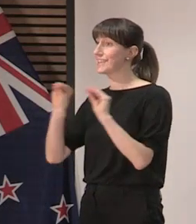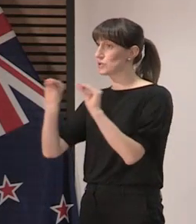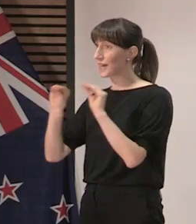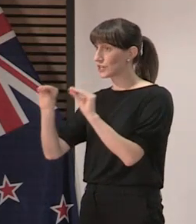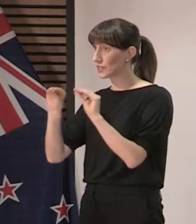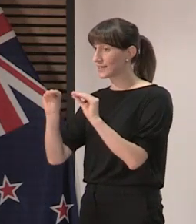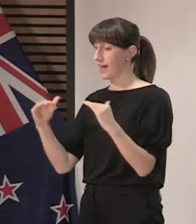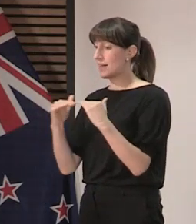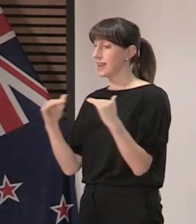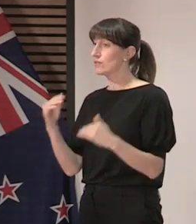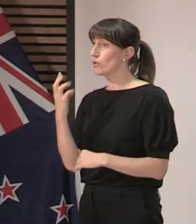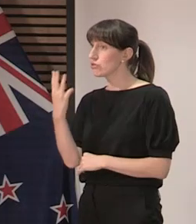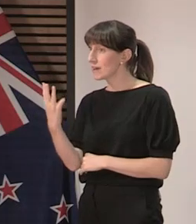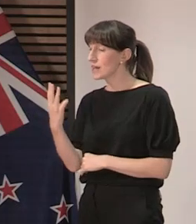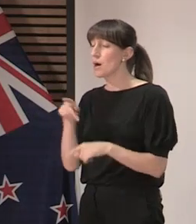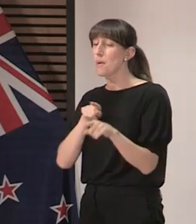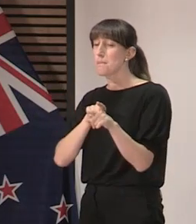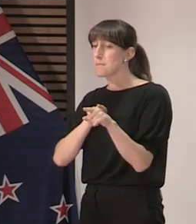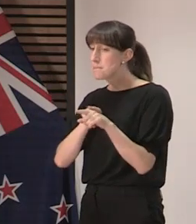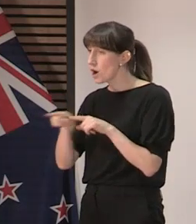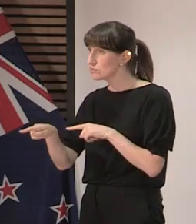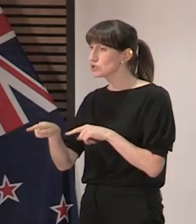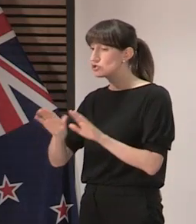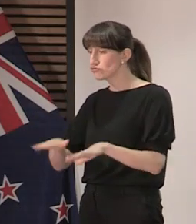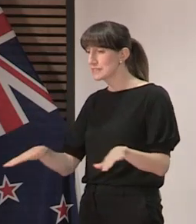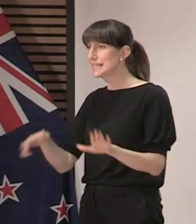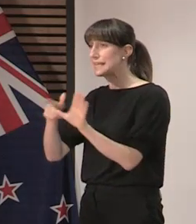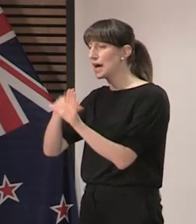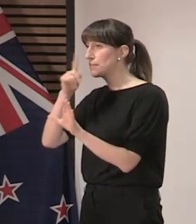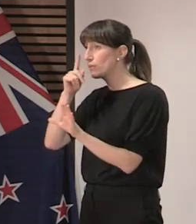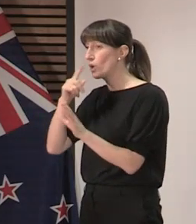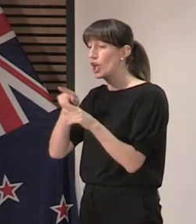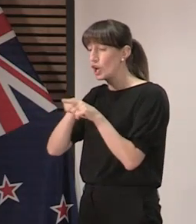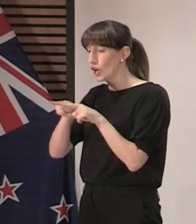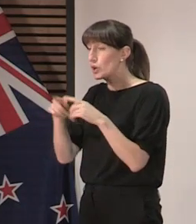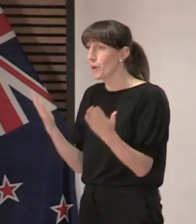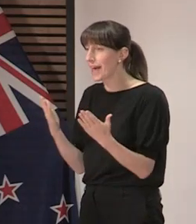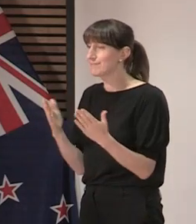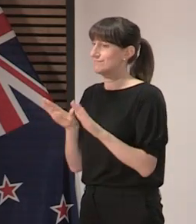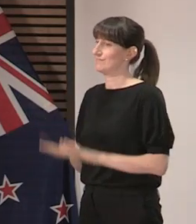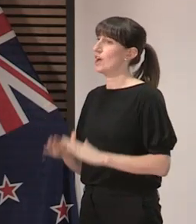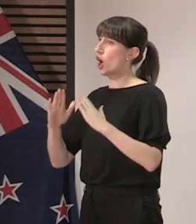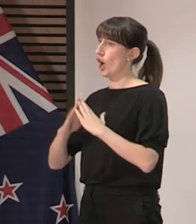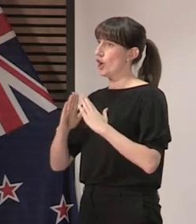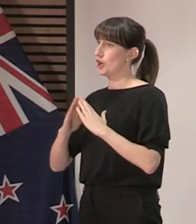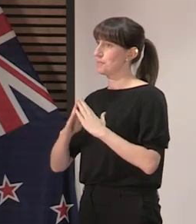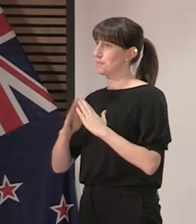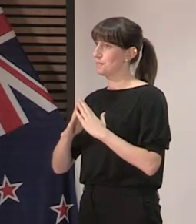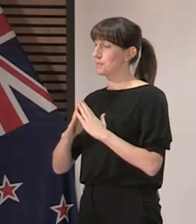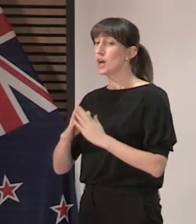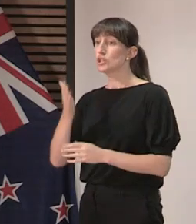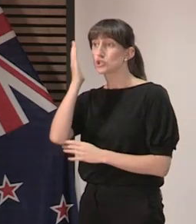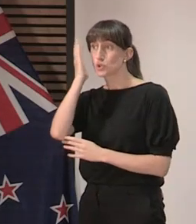young people will be continuing distance learning. Early learning centres and schools will be physically